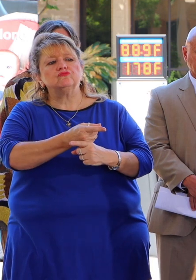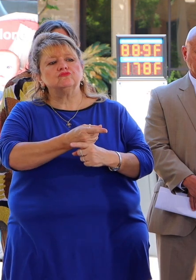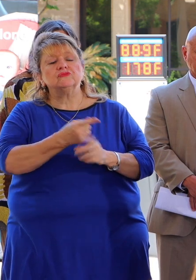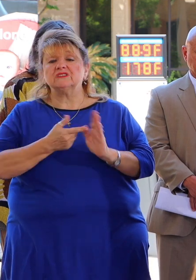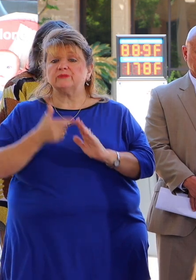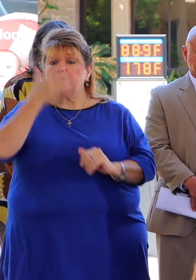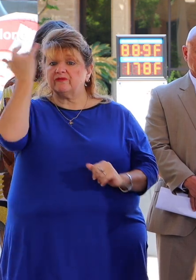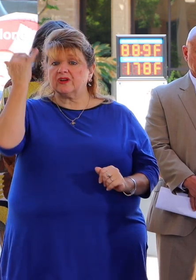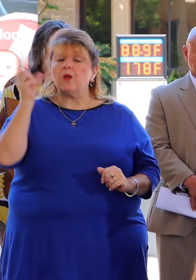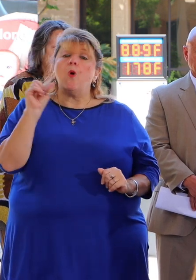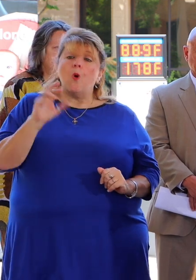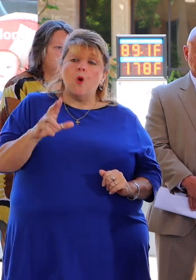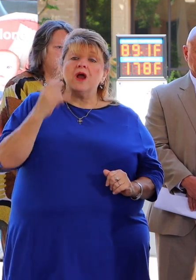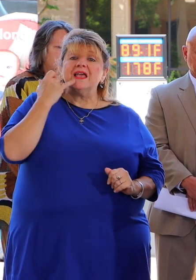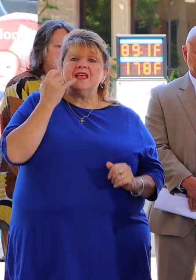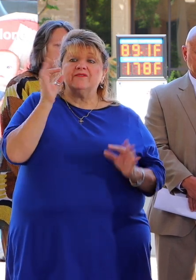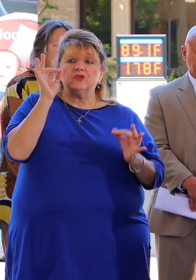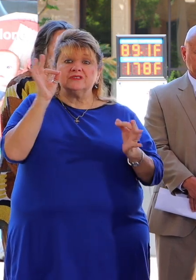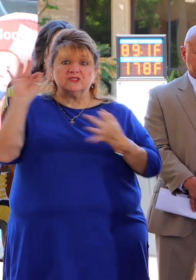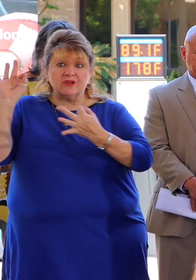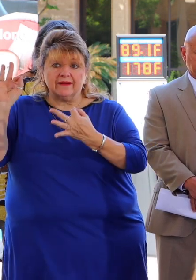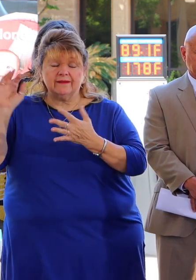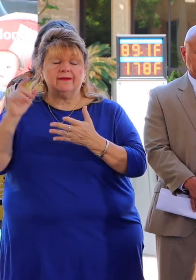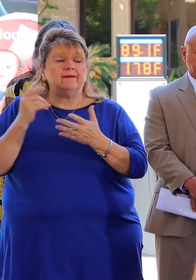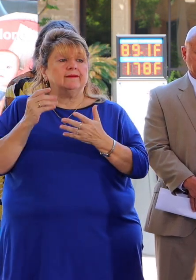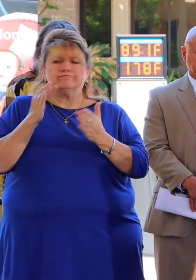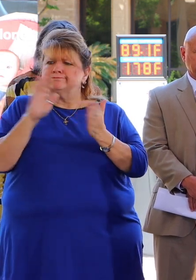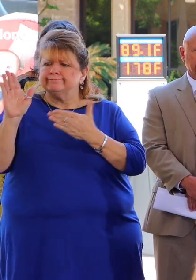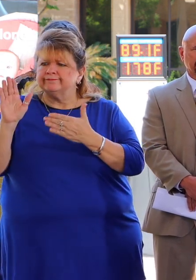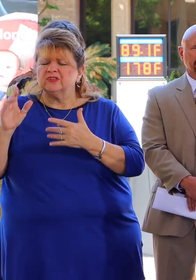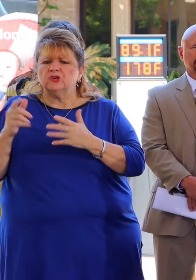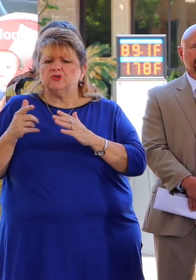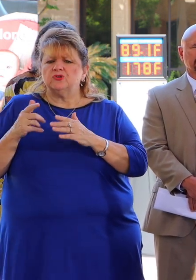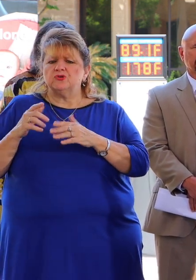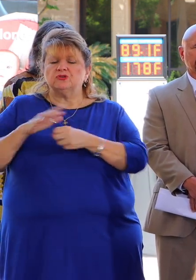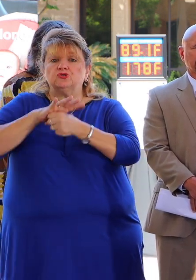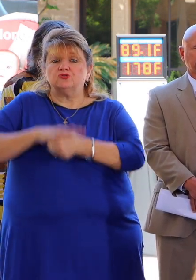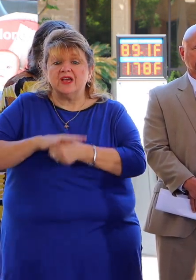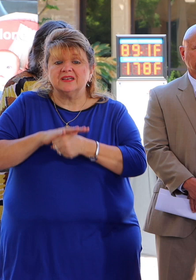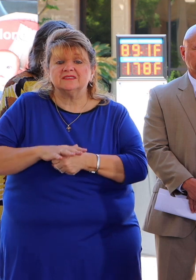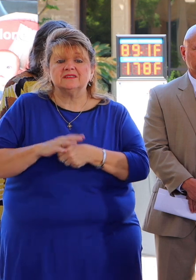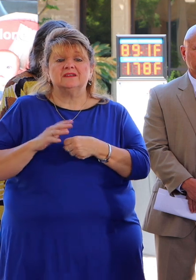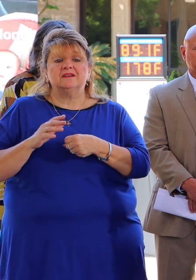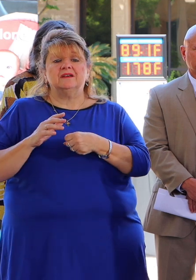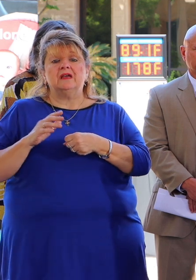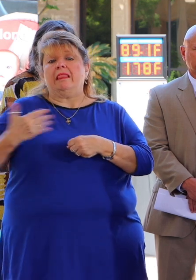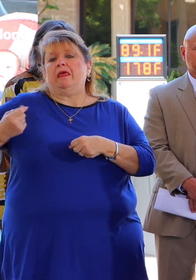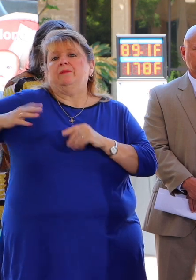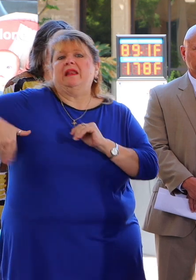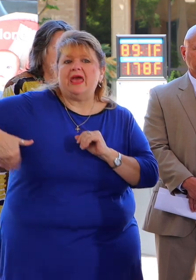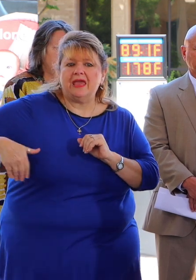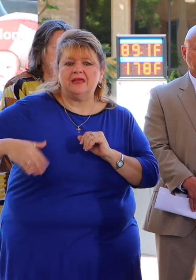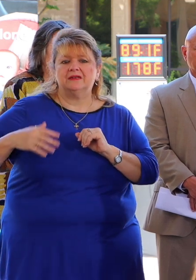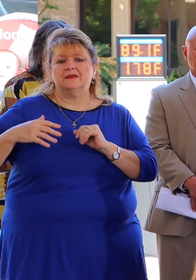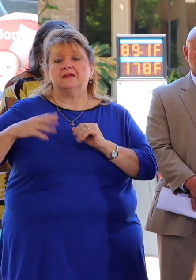and you're distracted, you're stressed, you're running late, your child is sleeping, you don't hear them. There's no reminders.